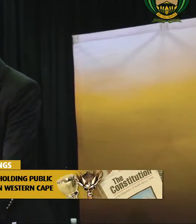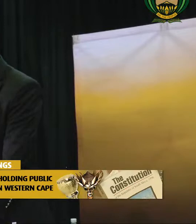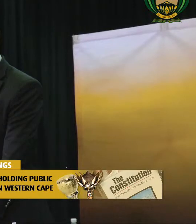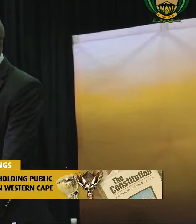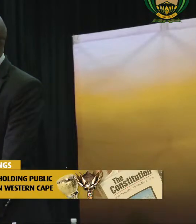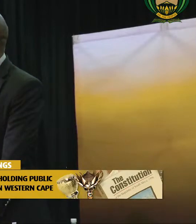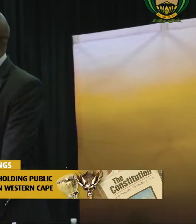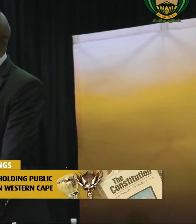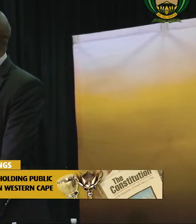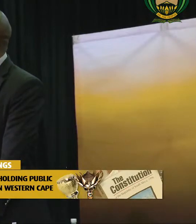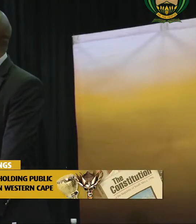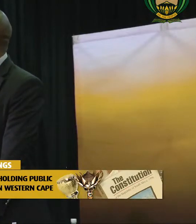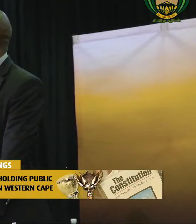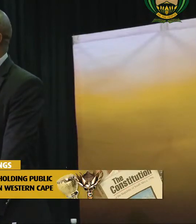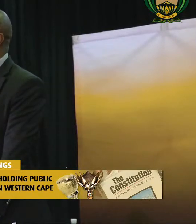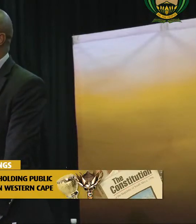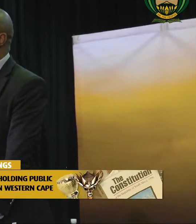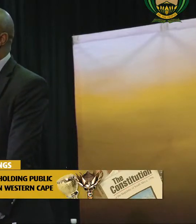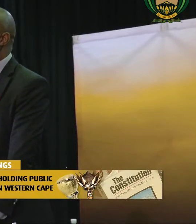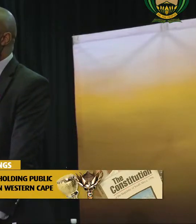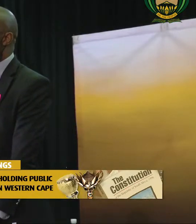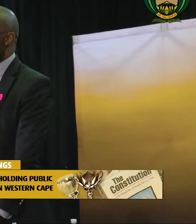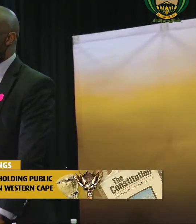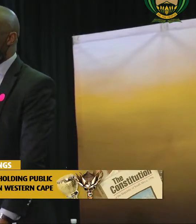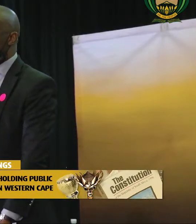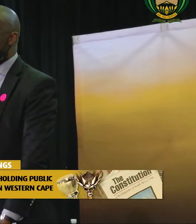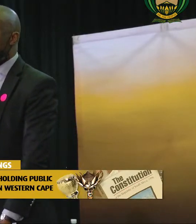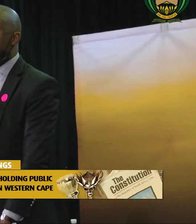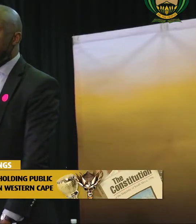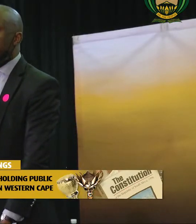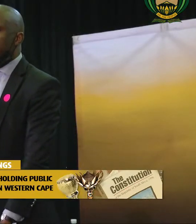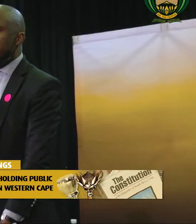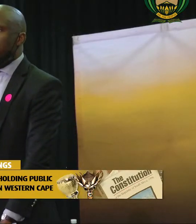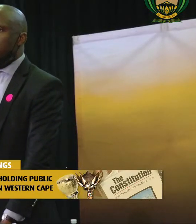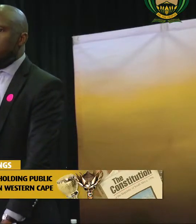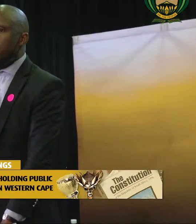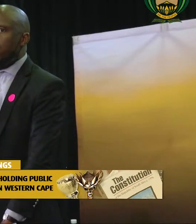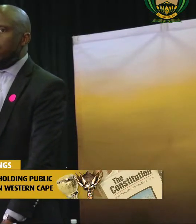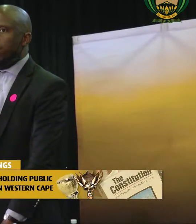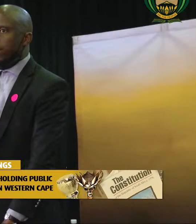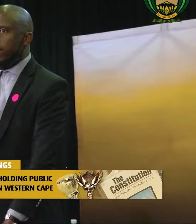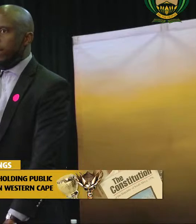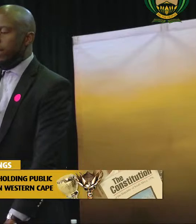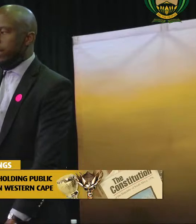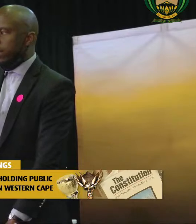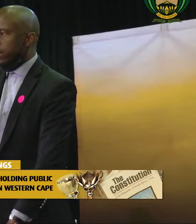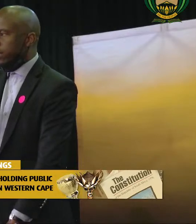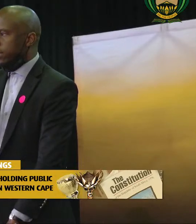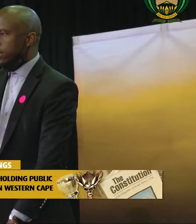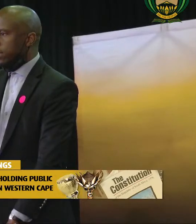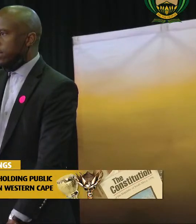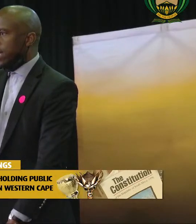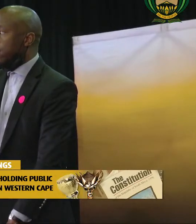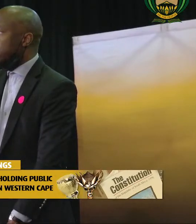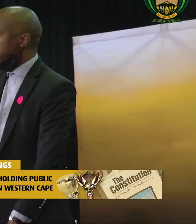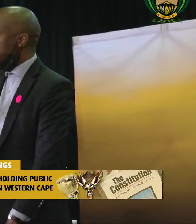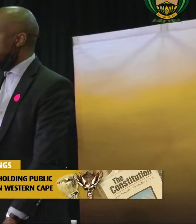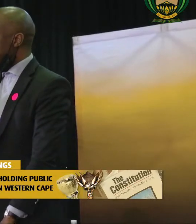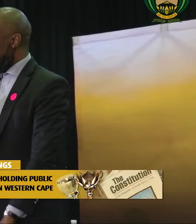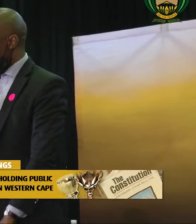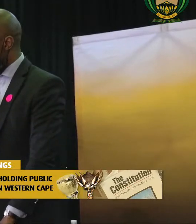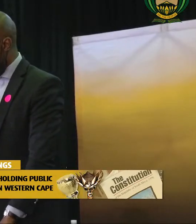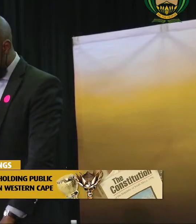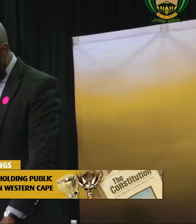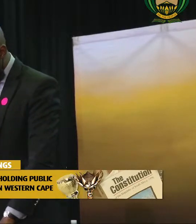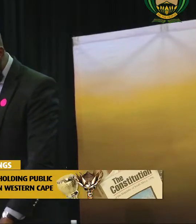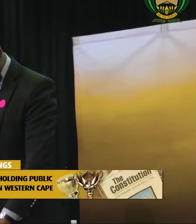On behalf of the committee, we take responsibility on the challenges that